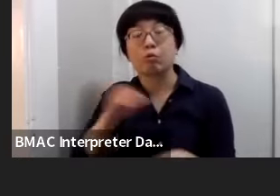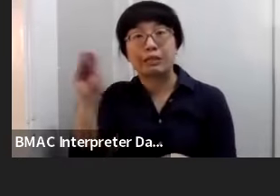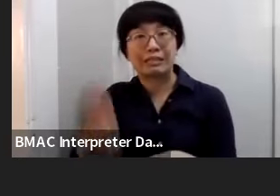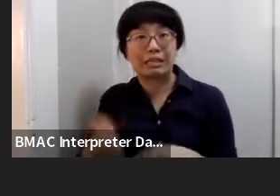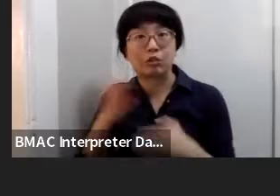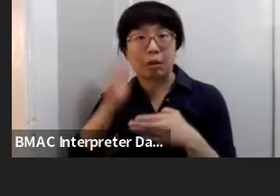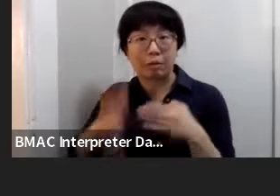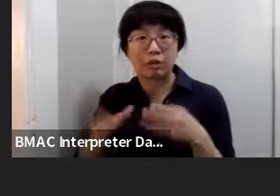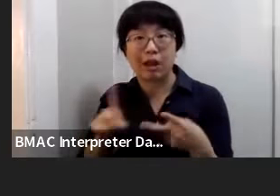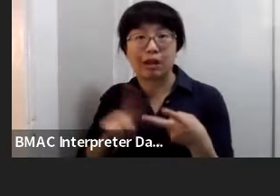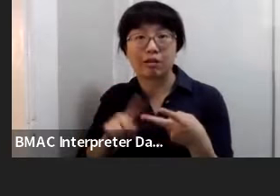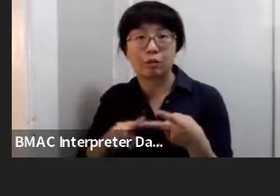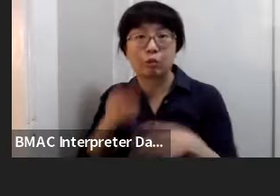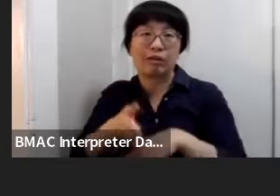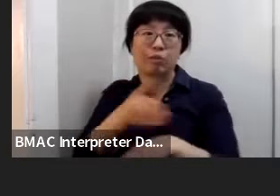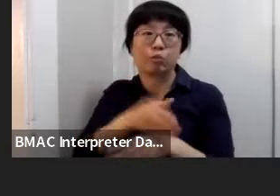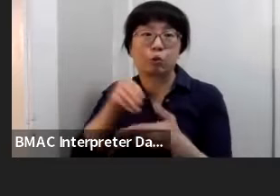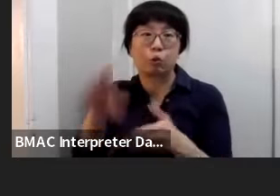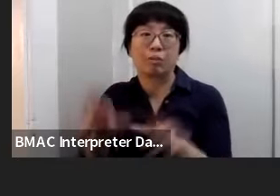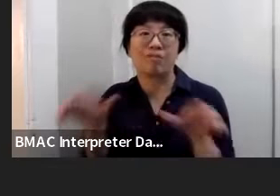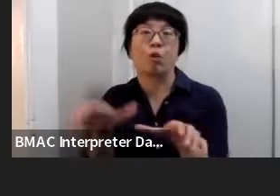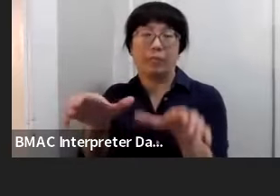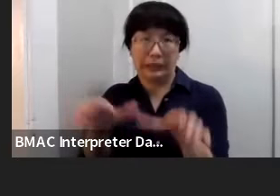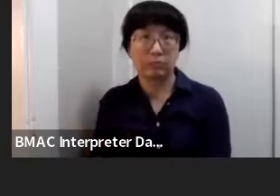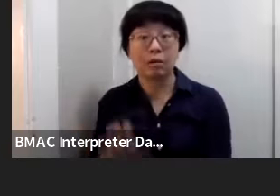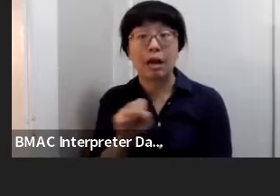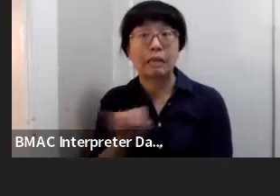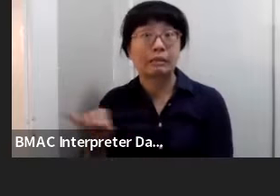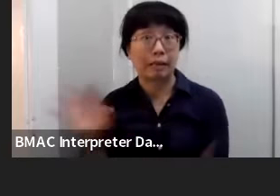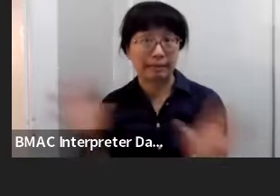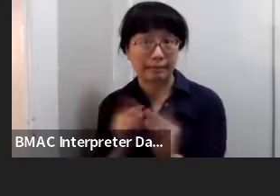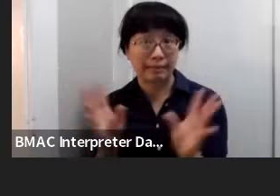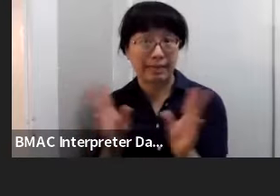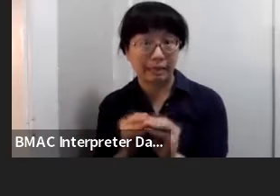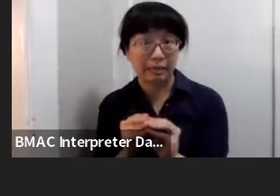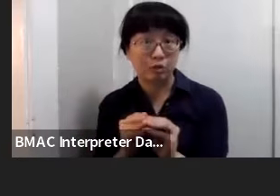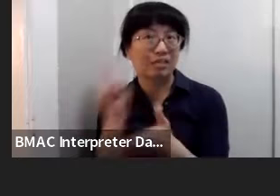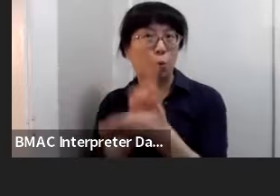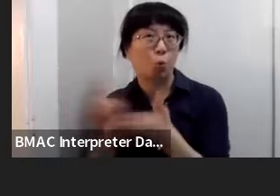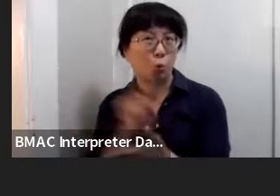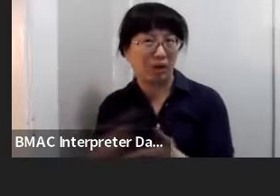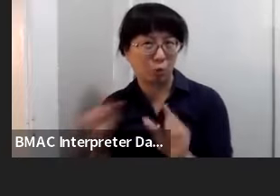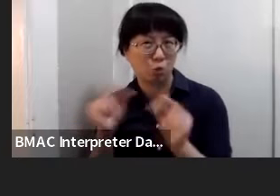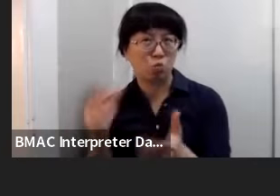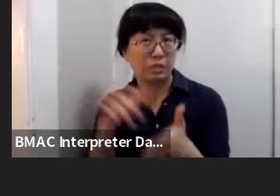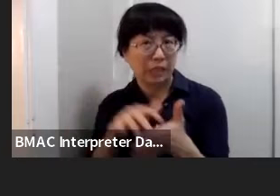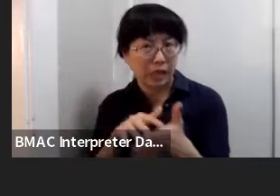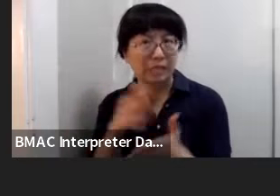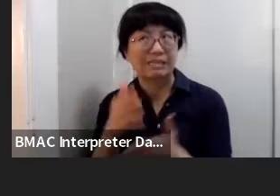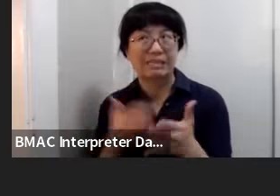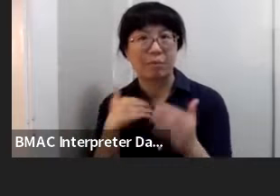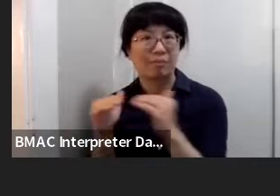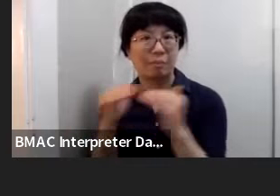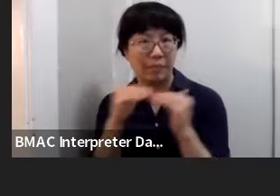if you didn't catch it from the video, SI sessions, they're organized collaborative weekly group study sessions that are led by a peer that's